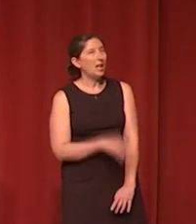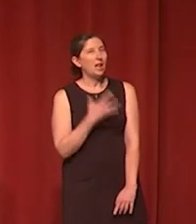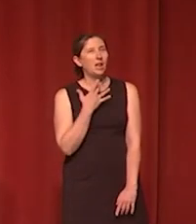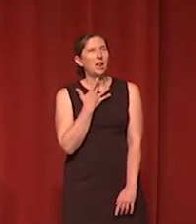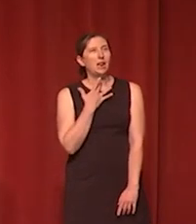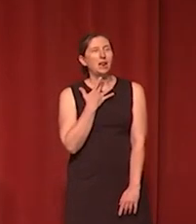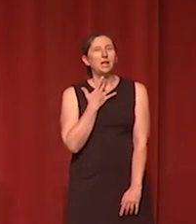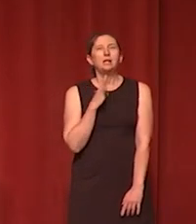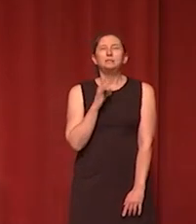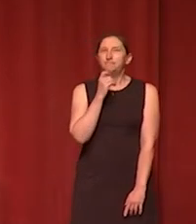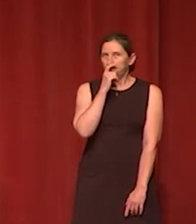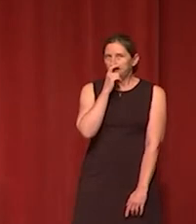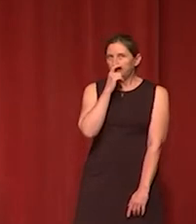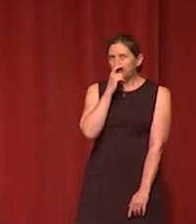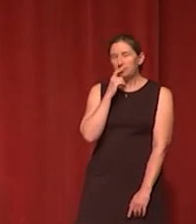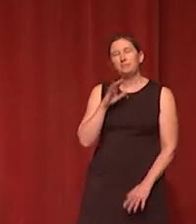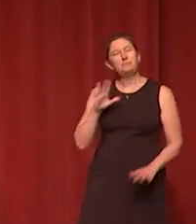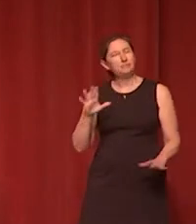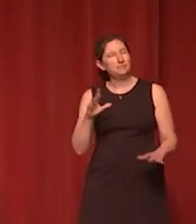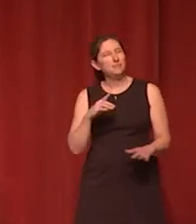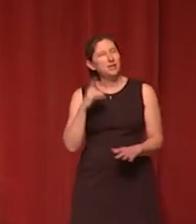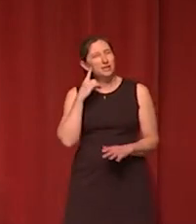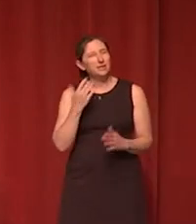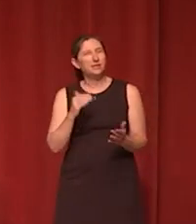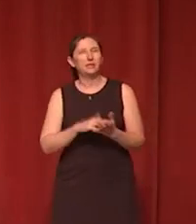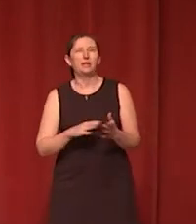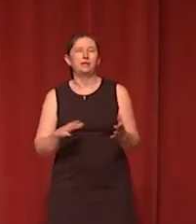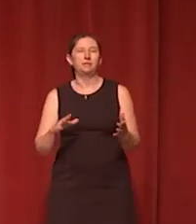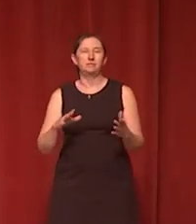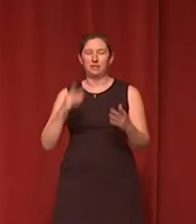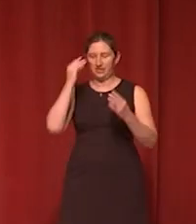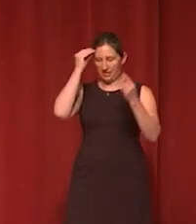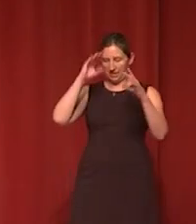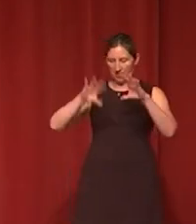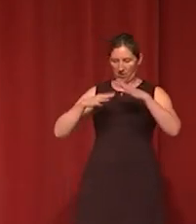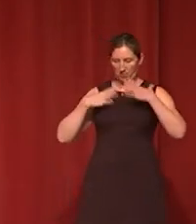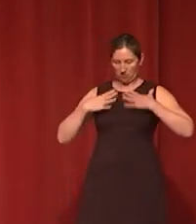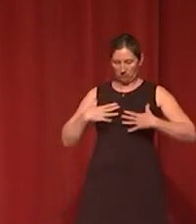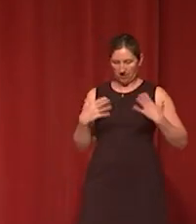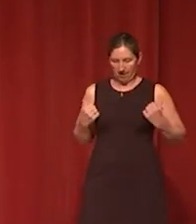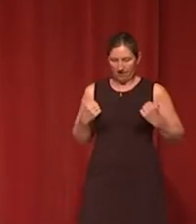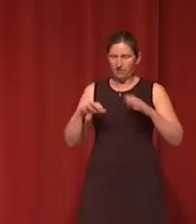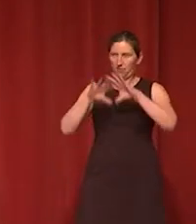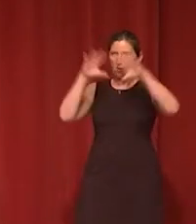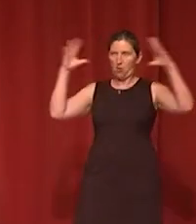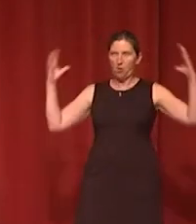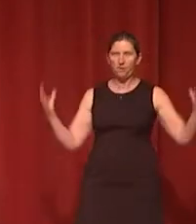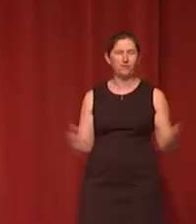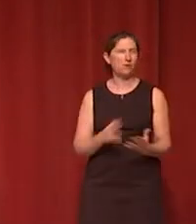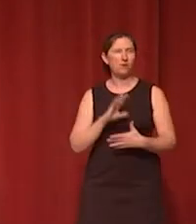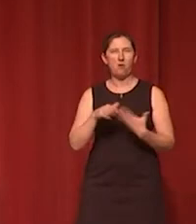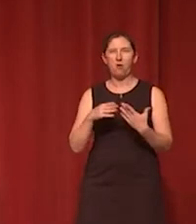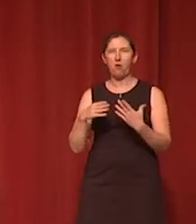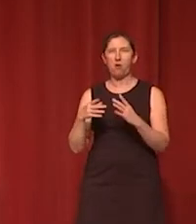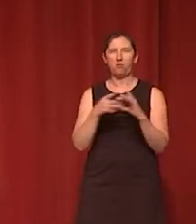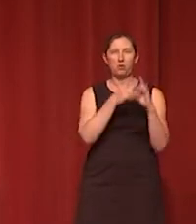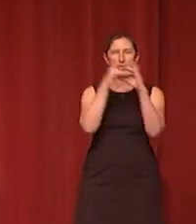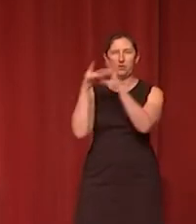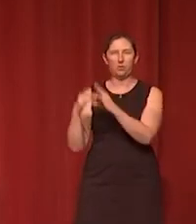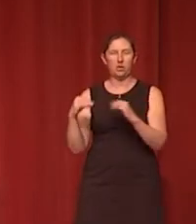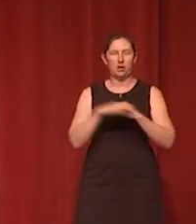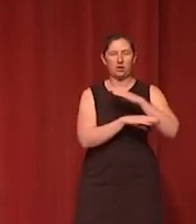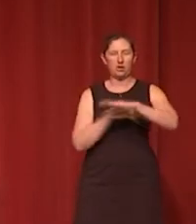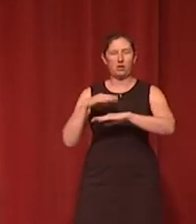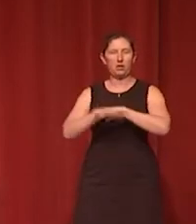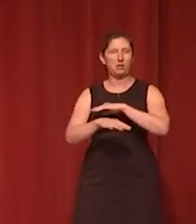I think that factors into looking at that holistic approach as well, because all of those things tie in. Obesity